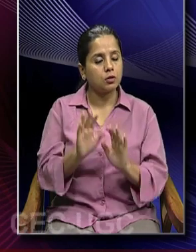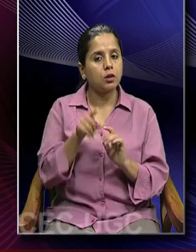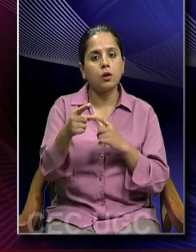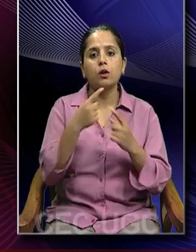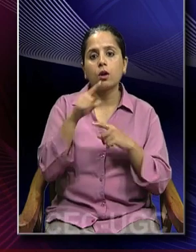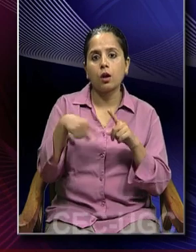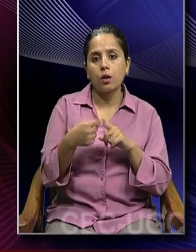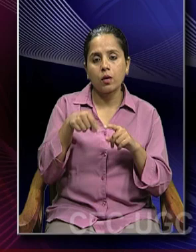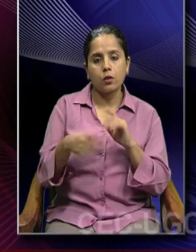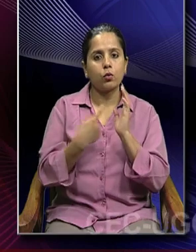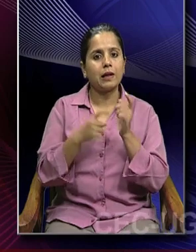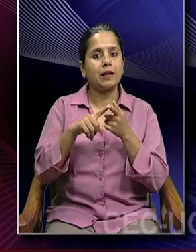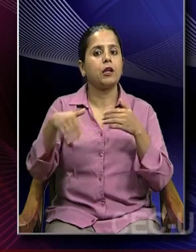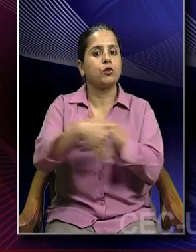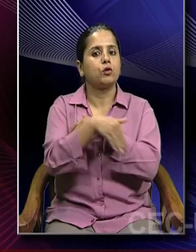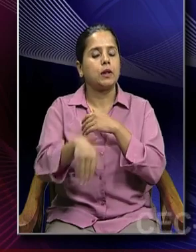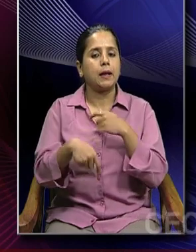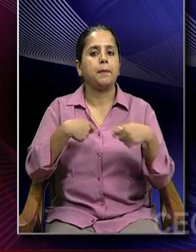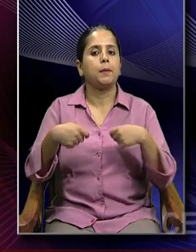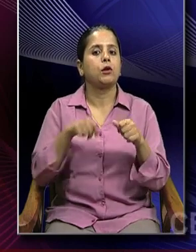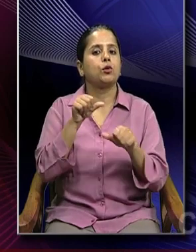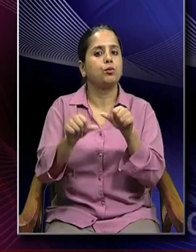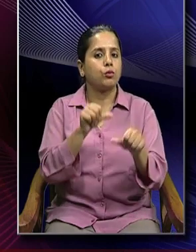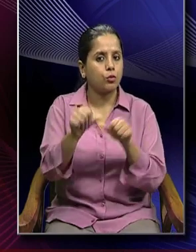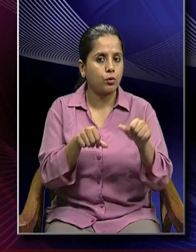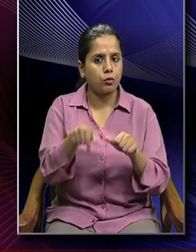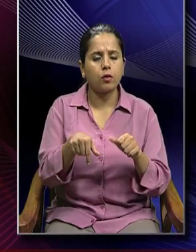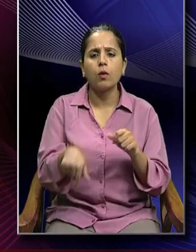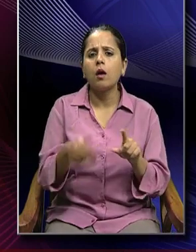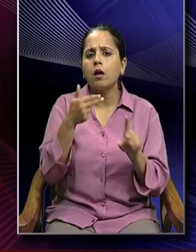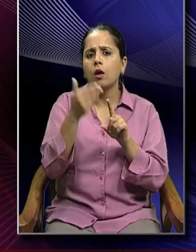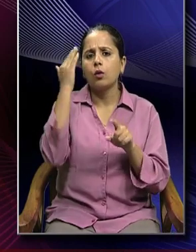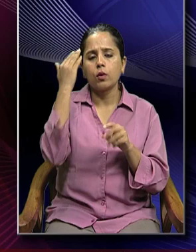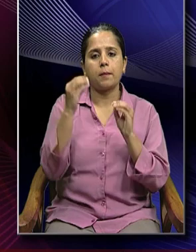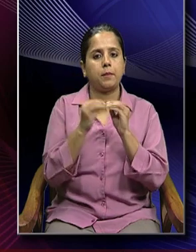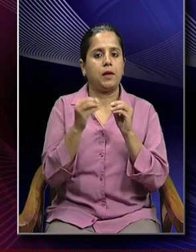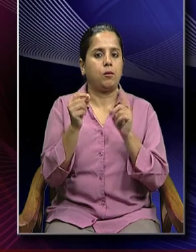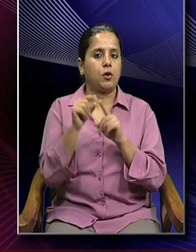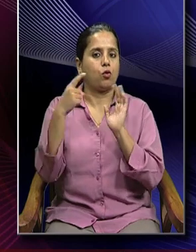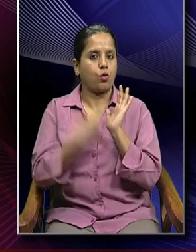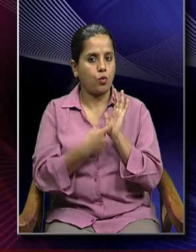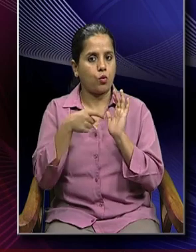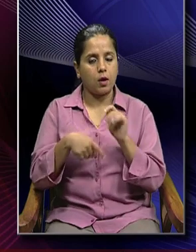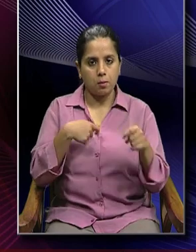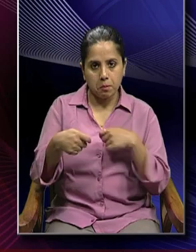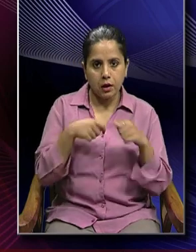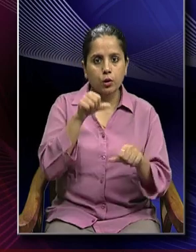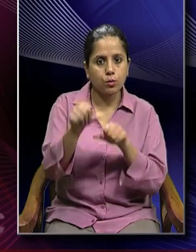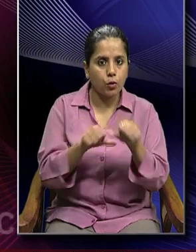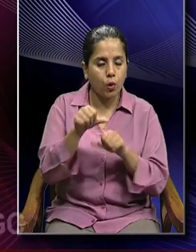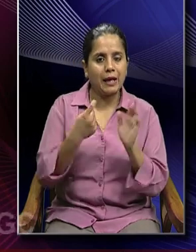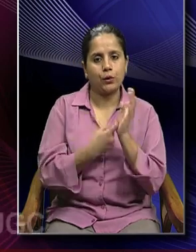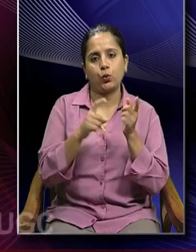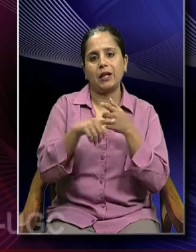about re-engineering of business processes, which is popularly known as BPR, that is business process